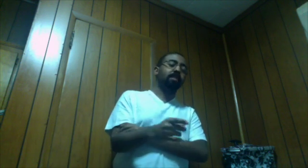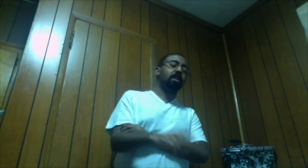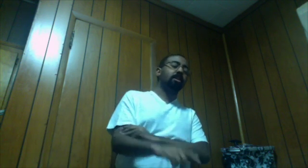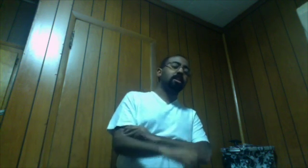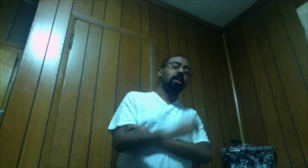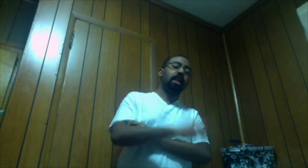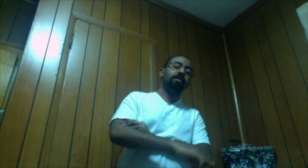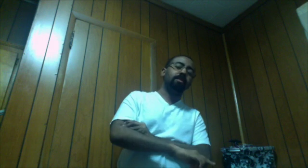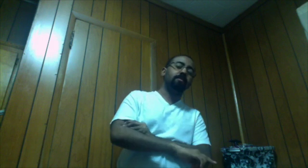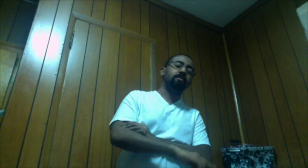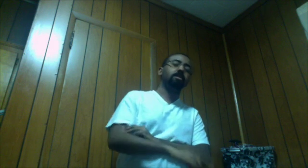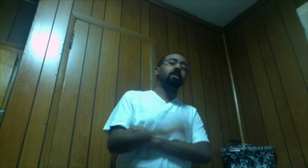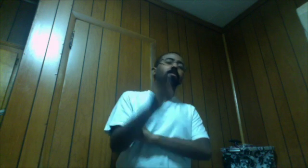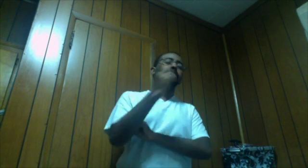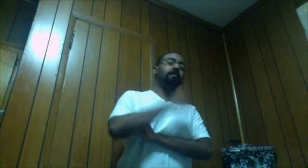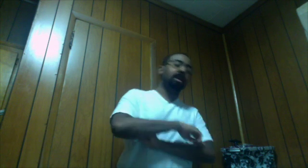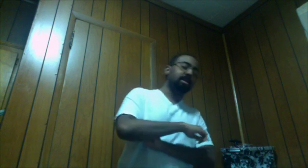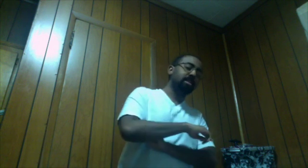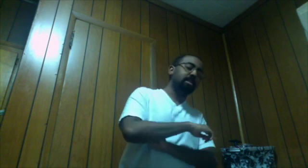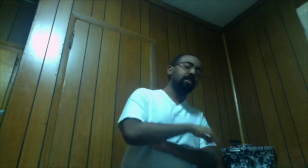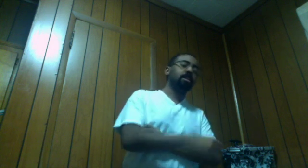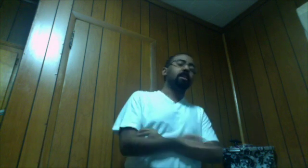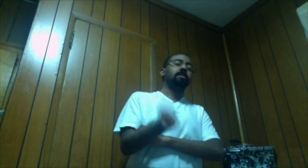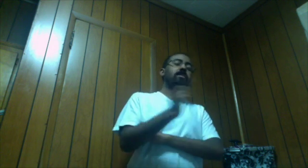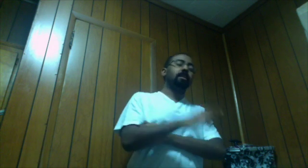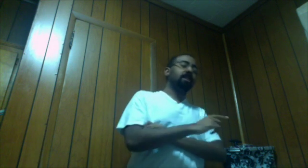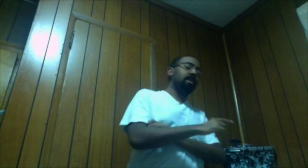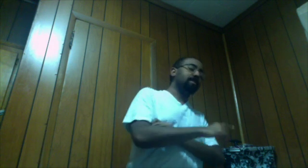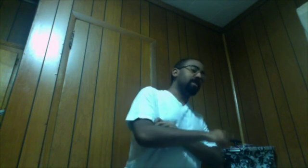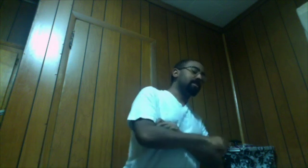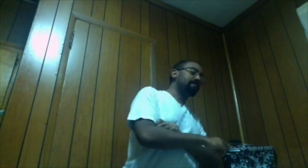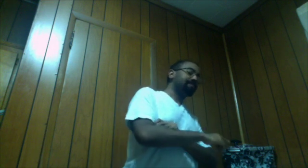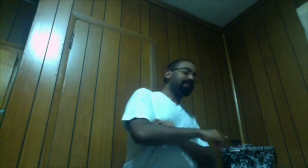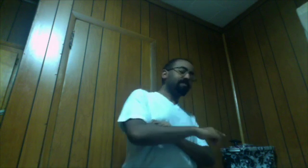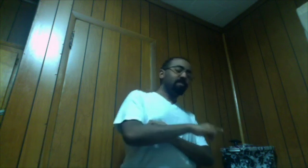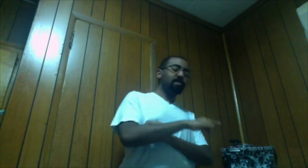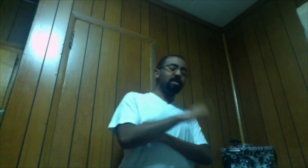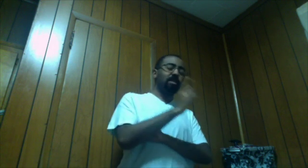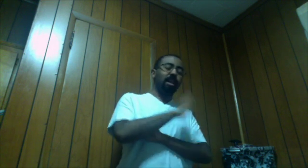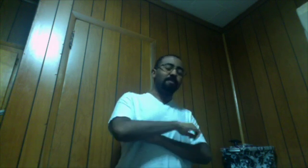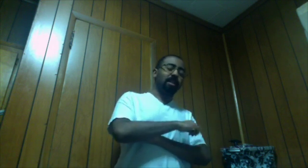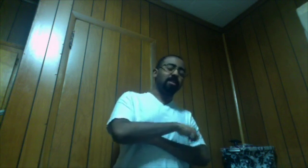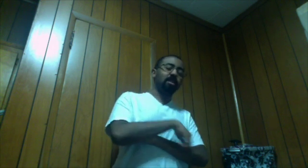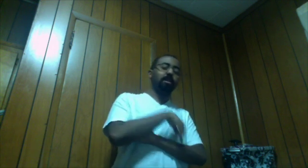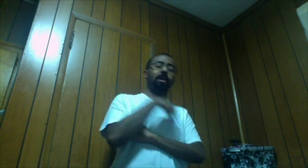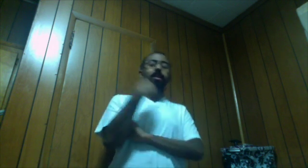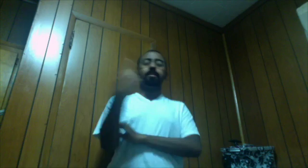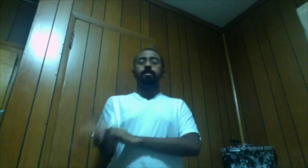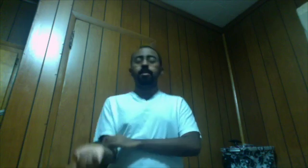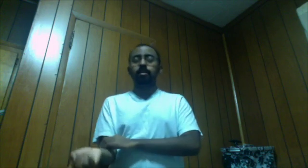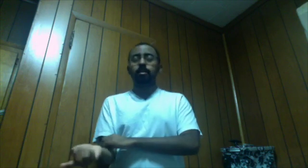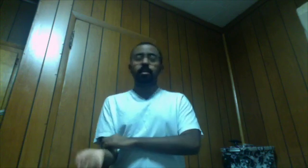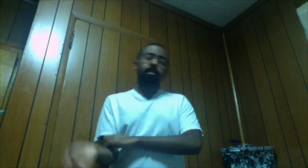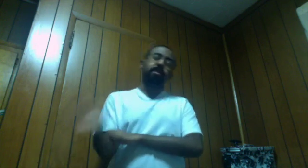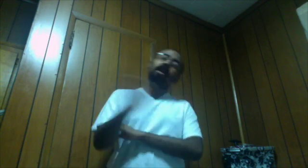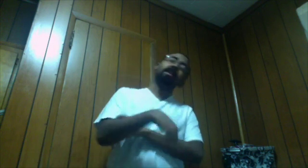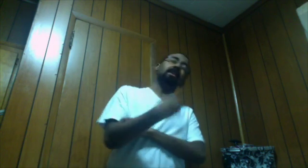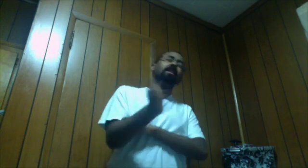are carryovers from last year, and some anime stopped last year and had a new season this year, and yada yada